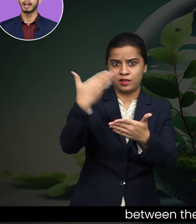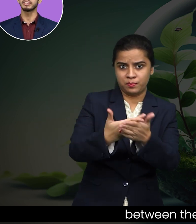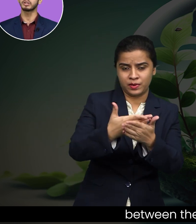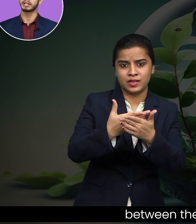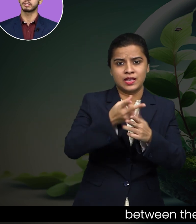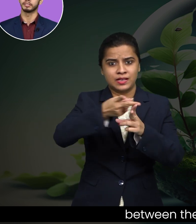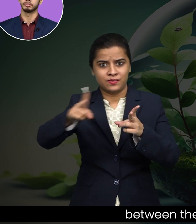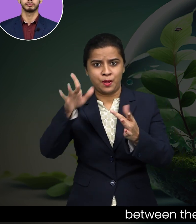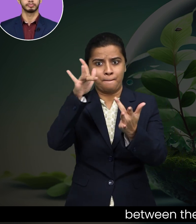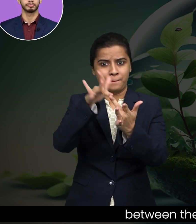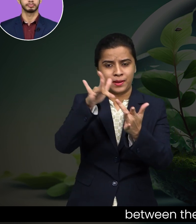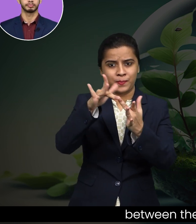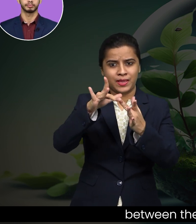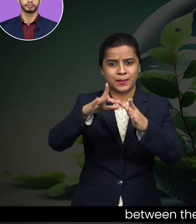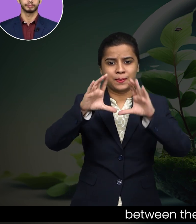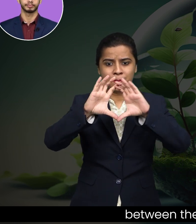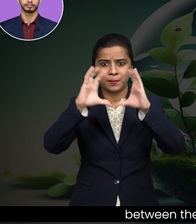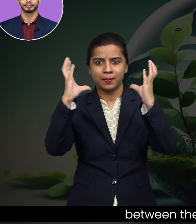poles and the equator.